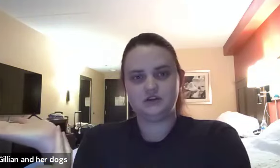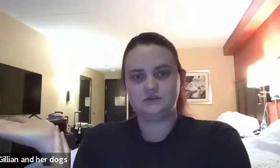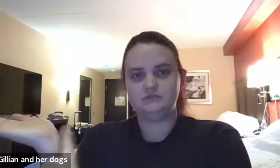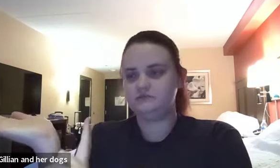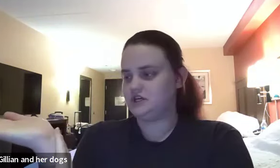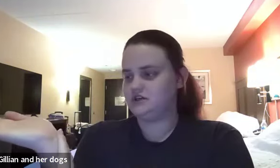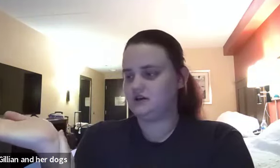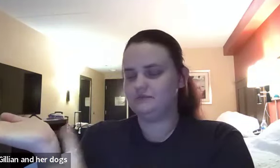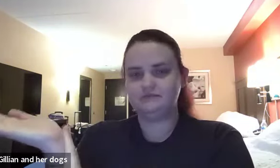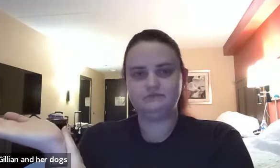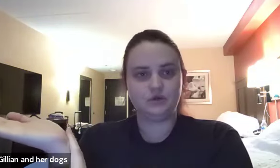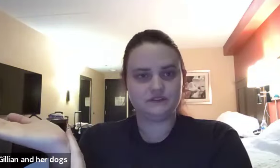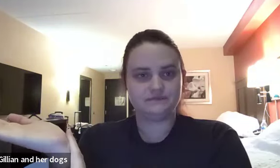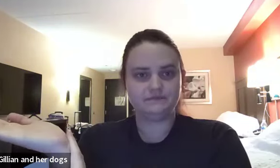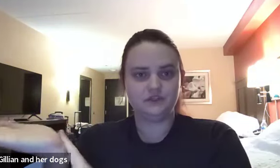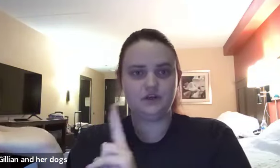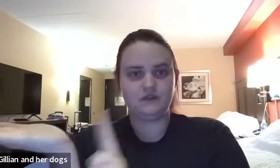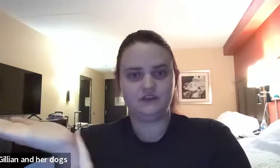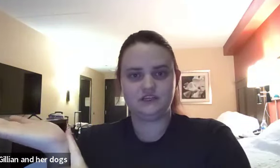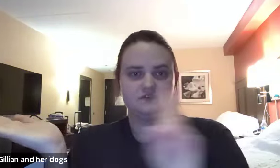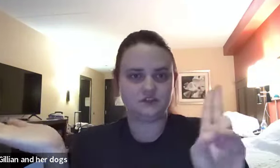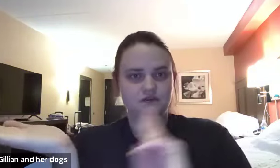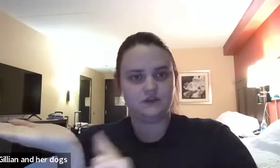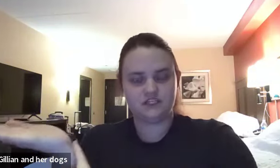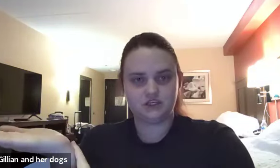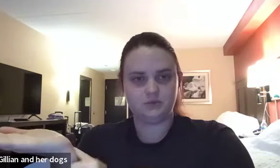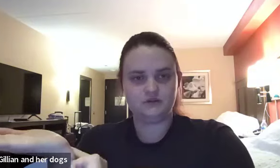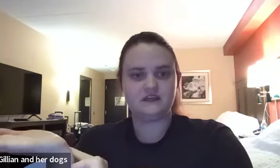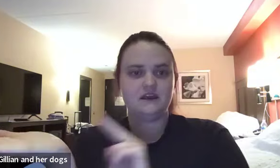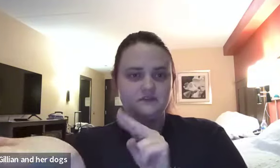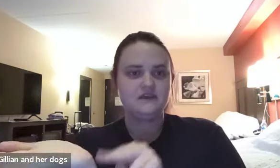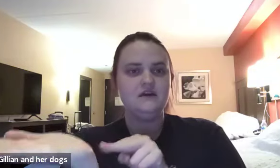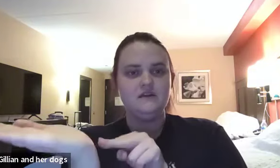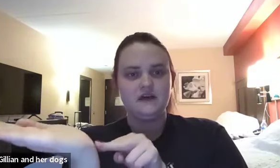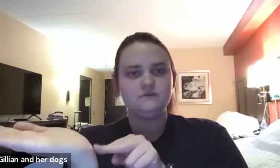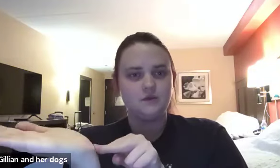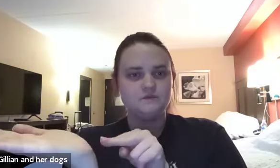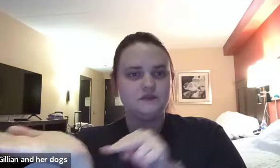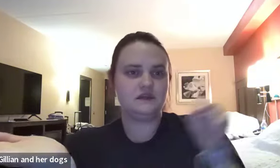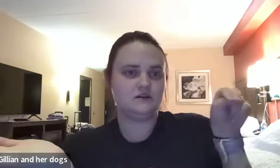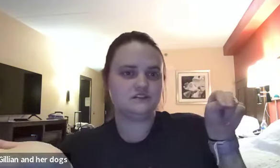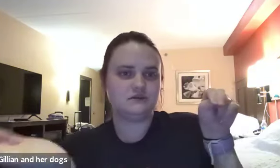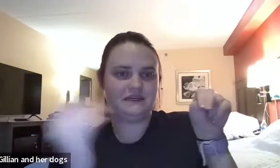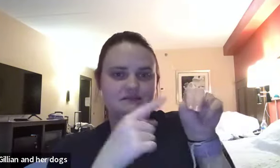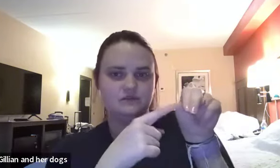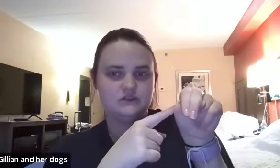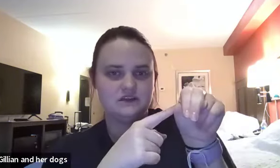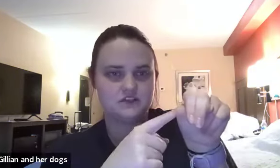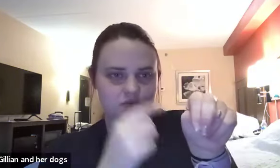your pulse, you know, they usually have the two fingers. They check your pulse, that kind of thing. That's what helps me. And also, it looks like the shape of